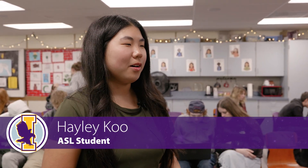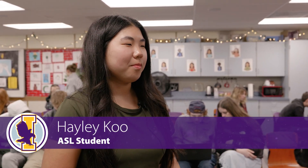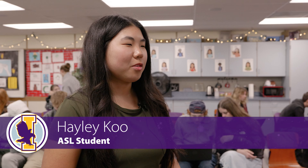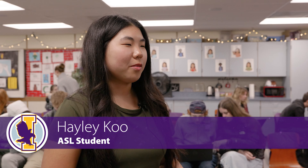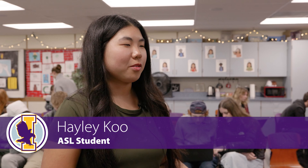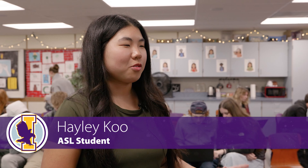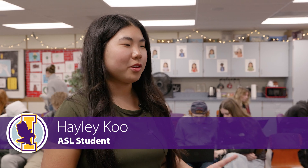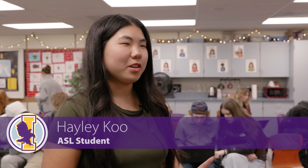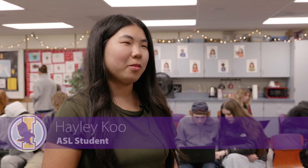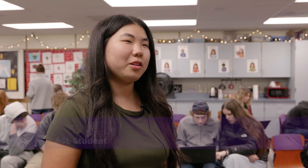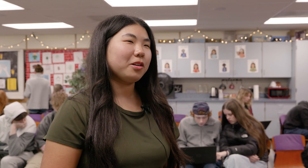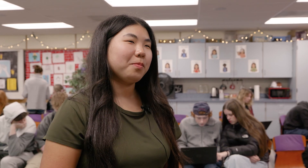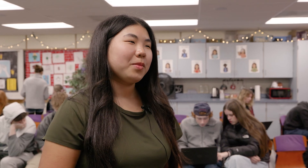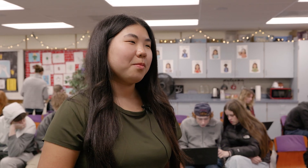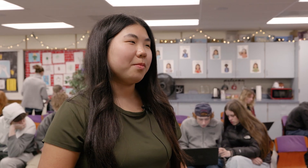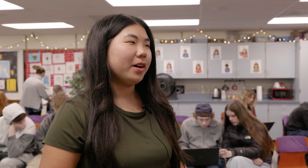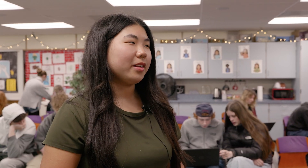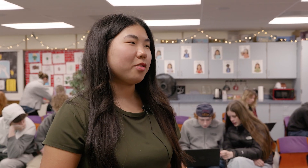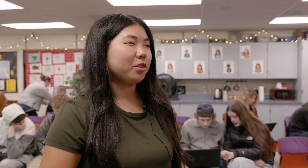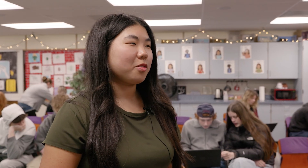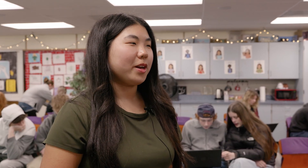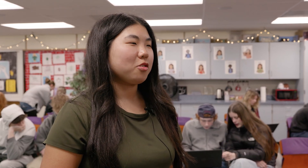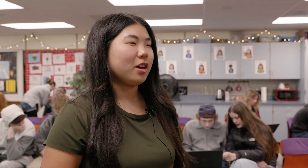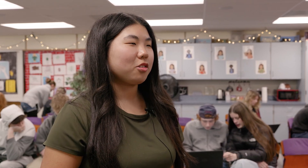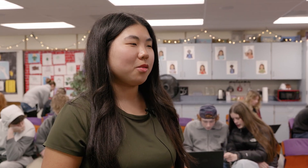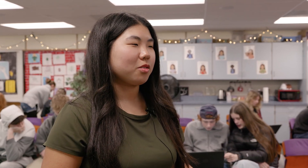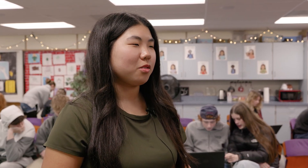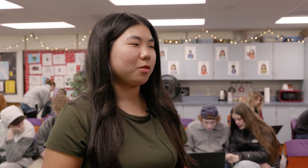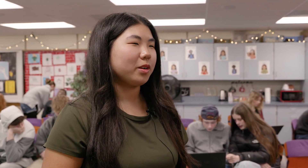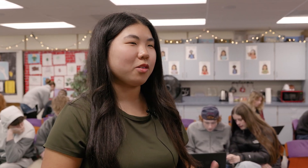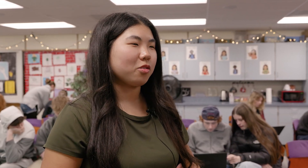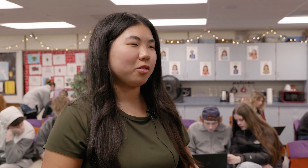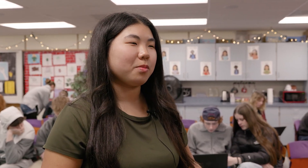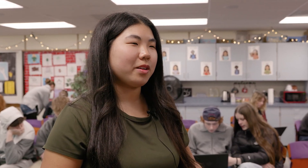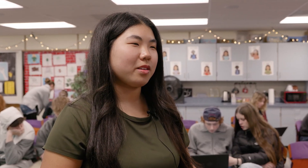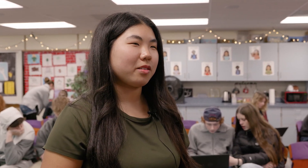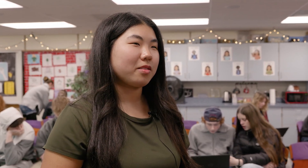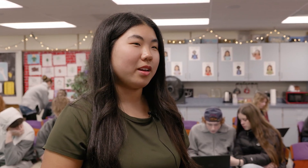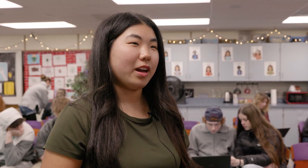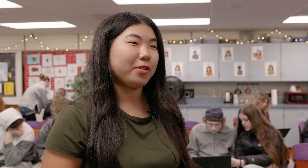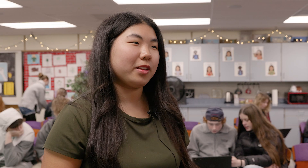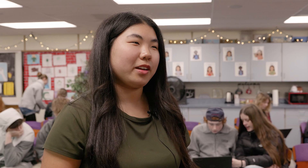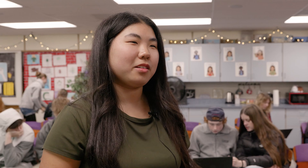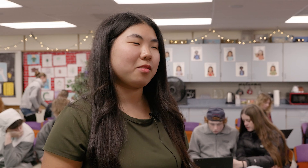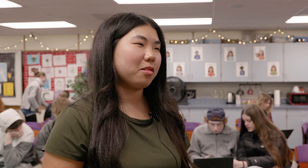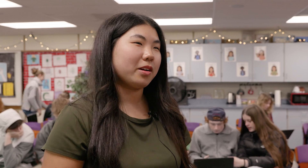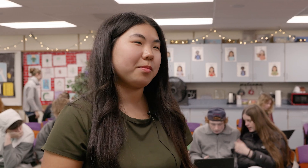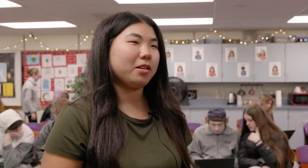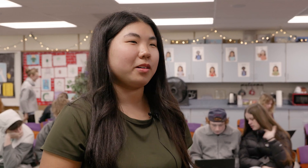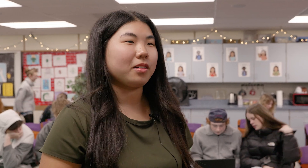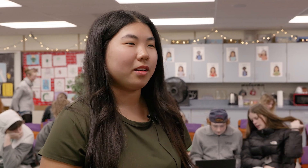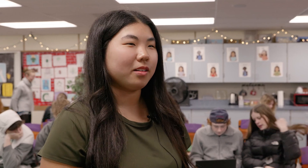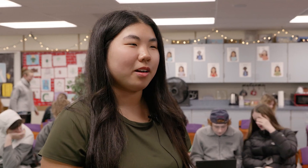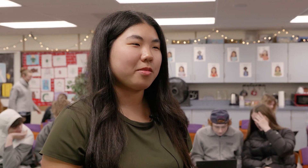So I was just going to take 1 year, and I started with Spanish actually. I was just going to do it for 1 year, just learn the basics, and I really liked it, so I kept going, and now I'm still